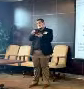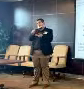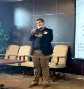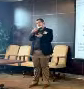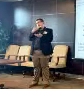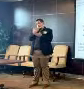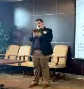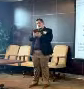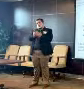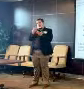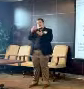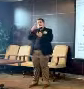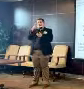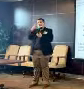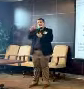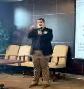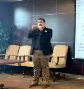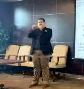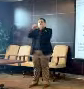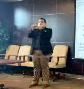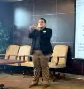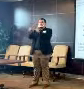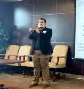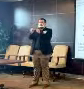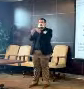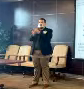obviously positive. We want to see that continue to grow